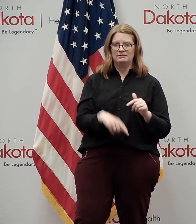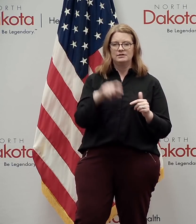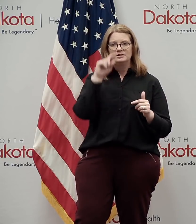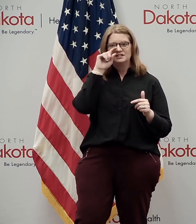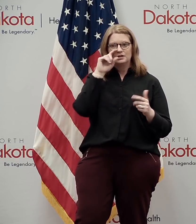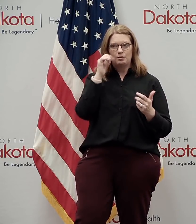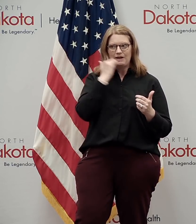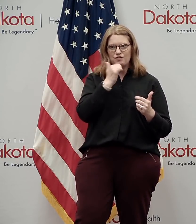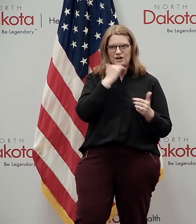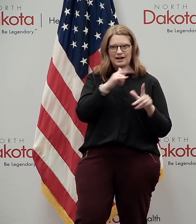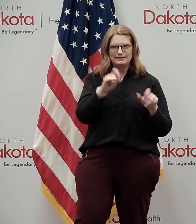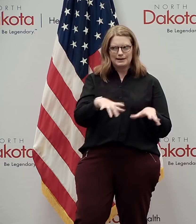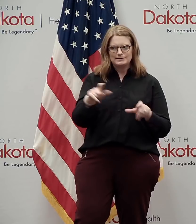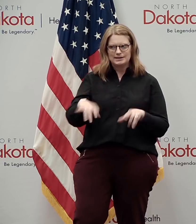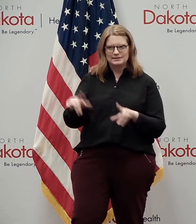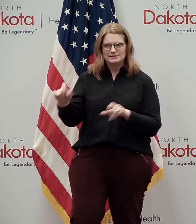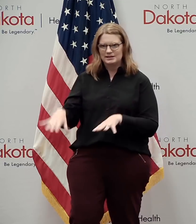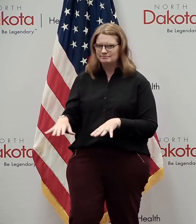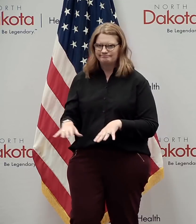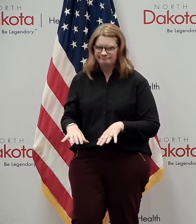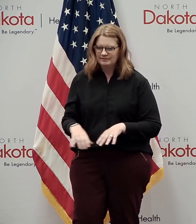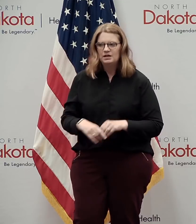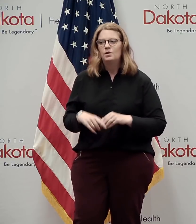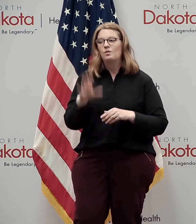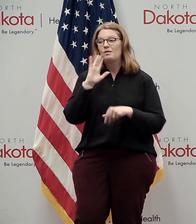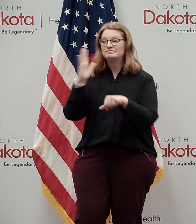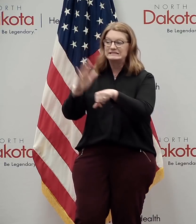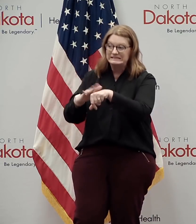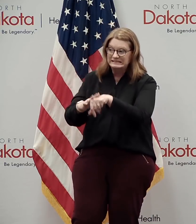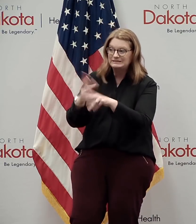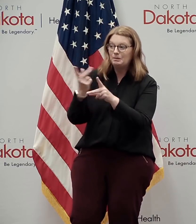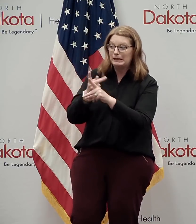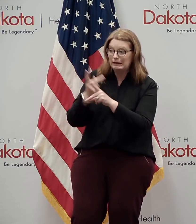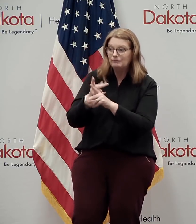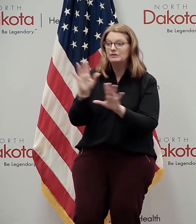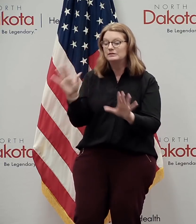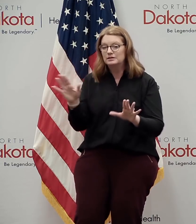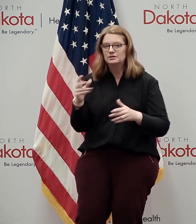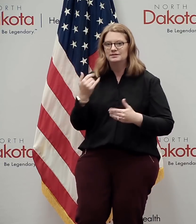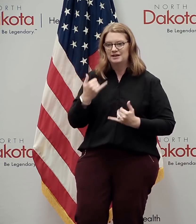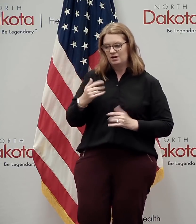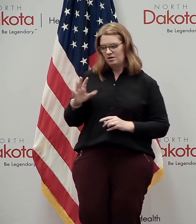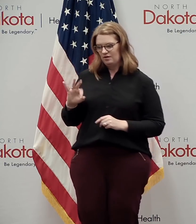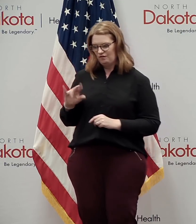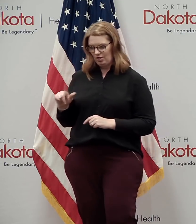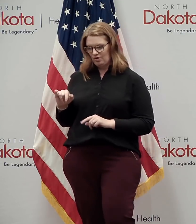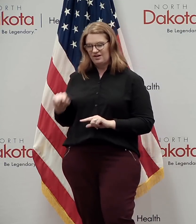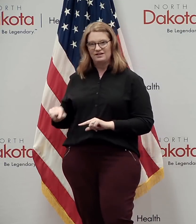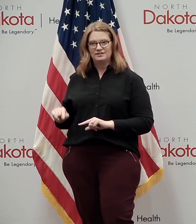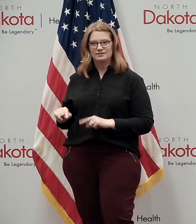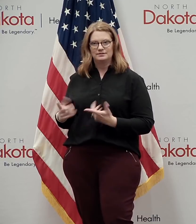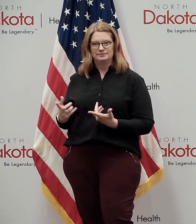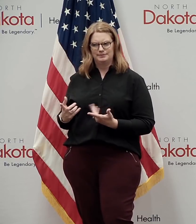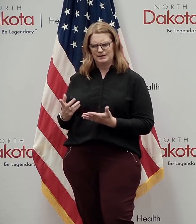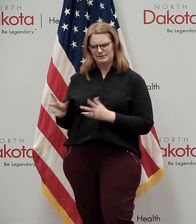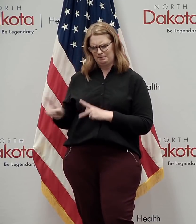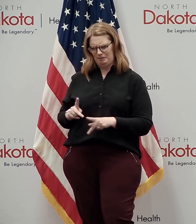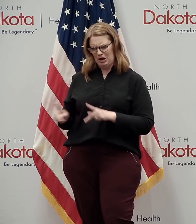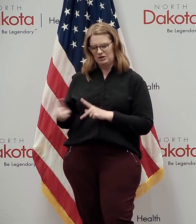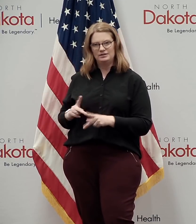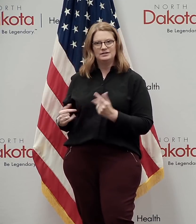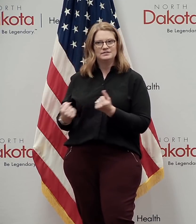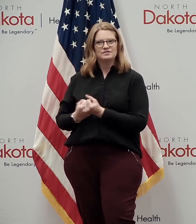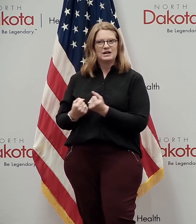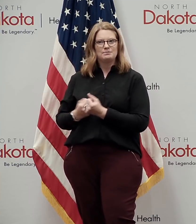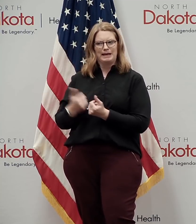to, be careful in the judgments they make. Like there's some evidence down in Florida, they're having parties funded by